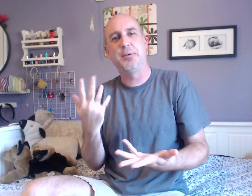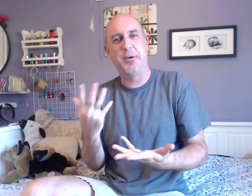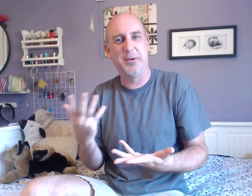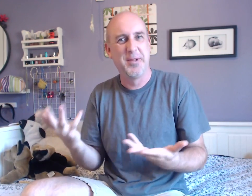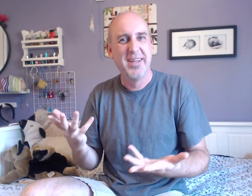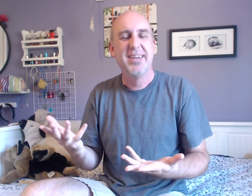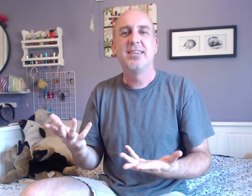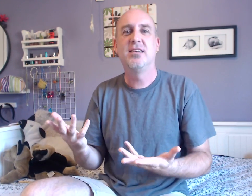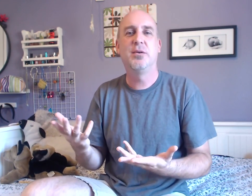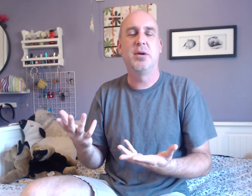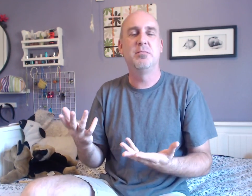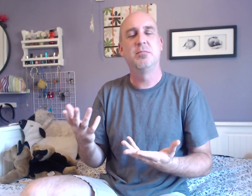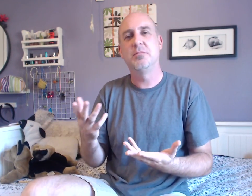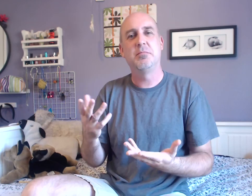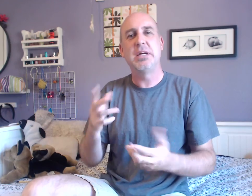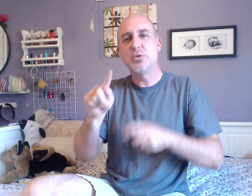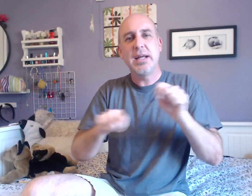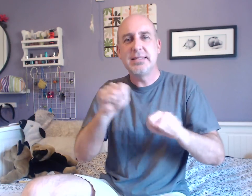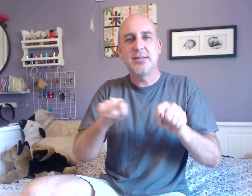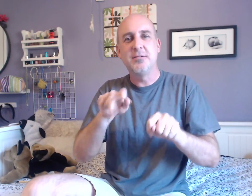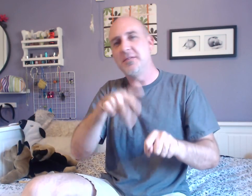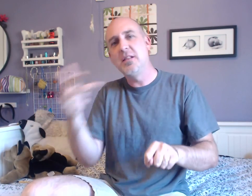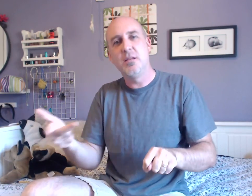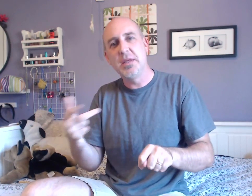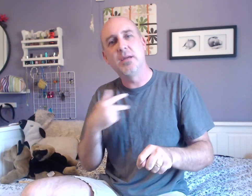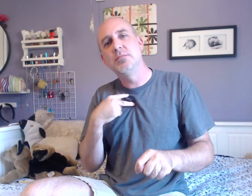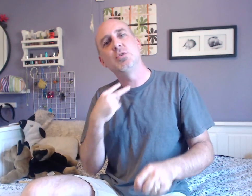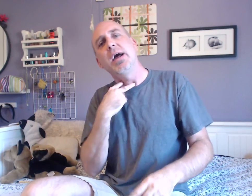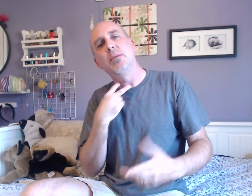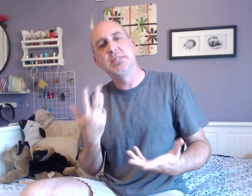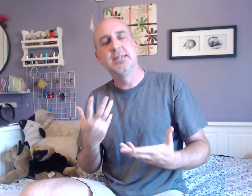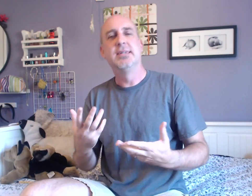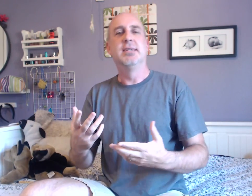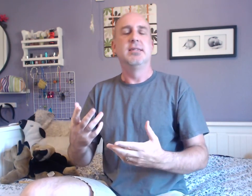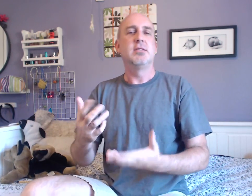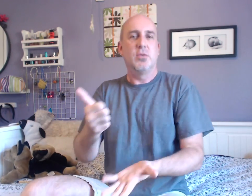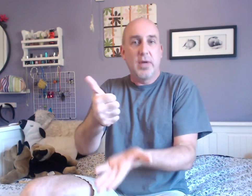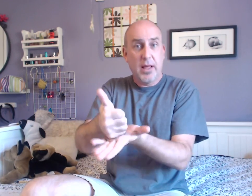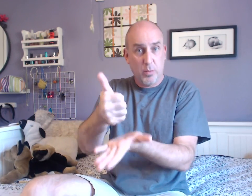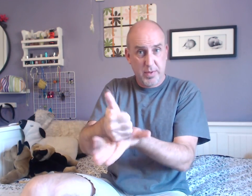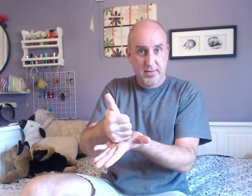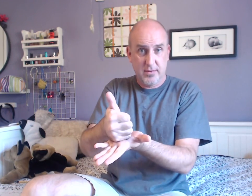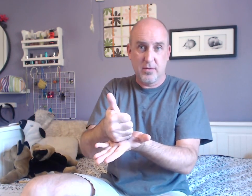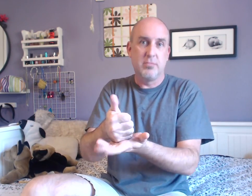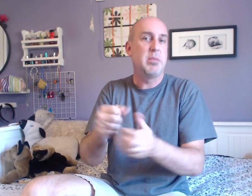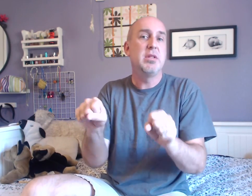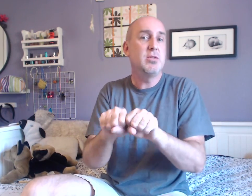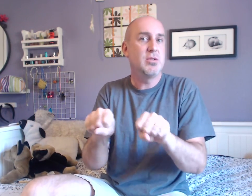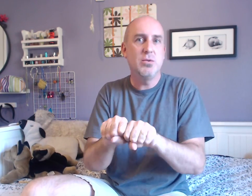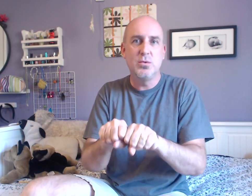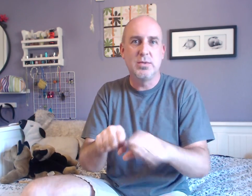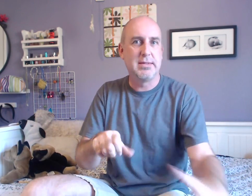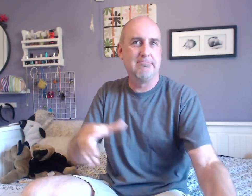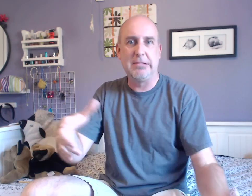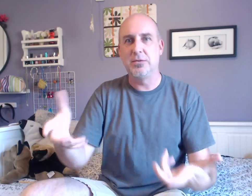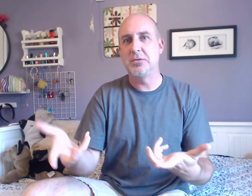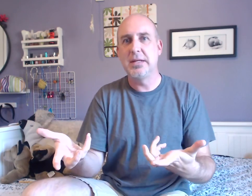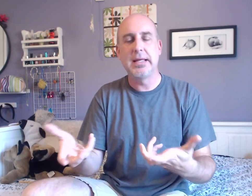Or, my tricycle fell on me. I'm trapped. So help. Or maybe their shoes, they're trying to get them